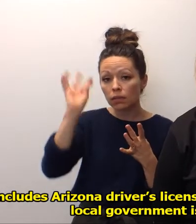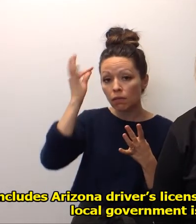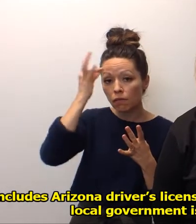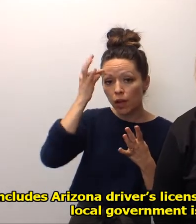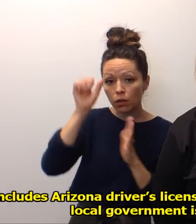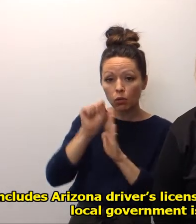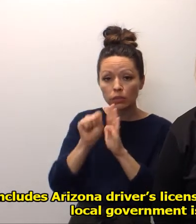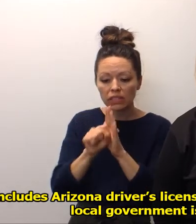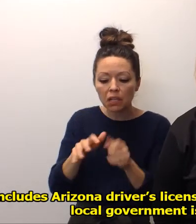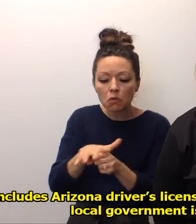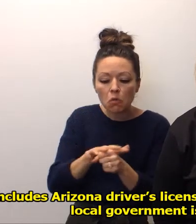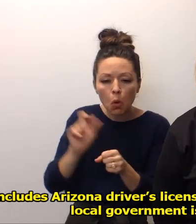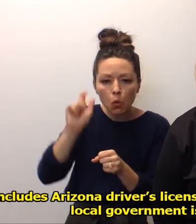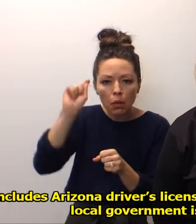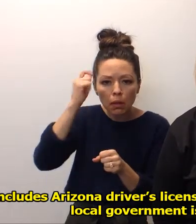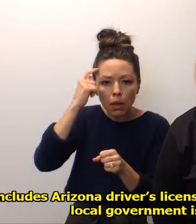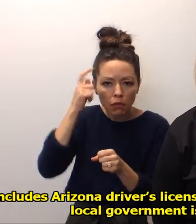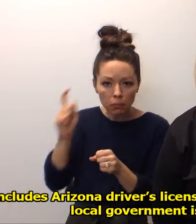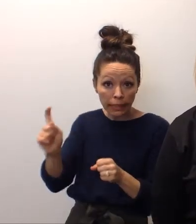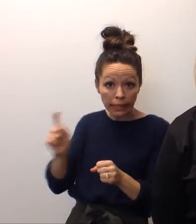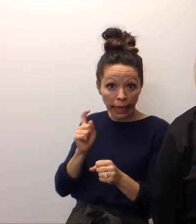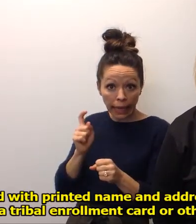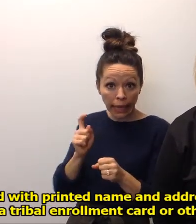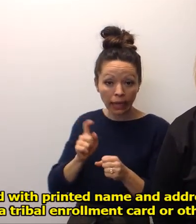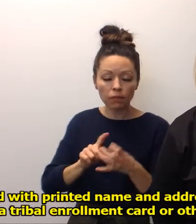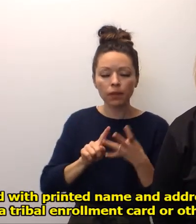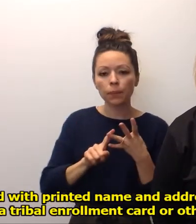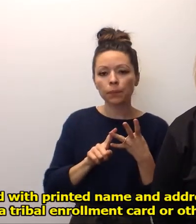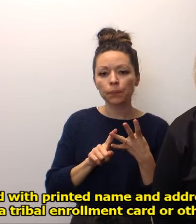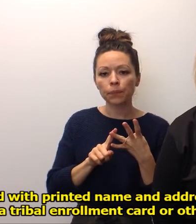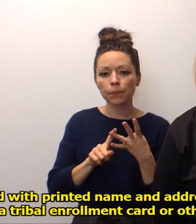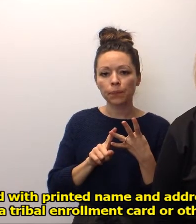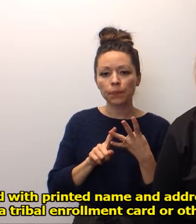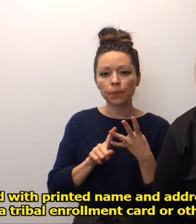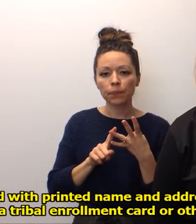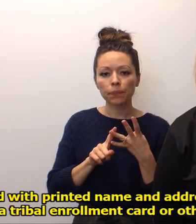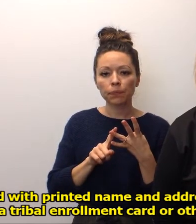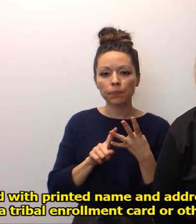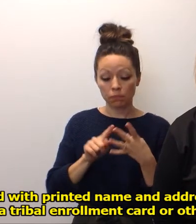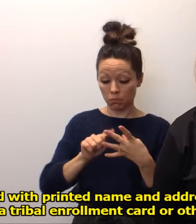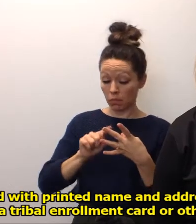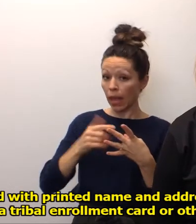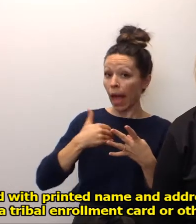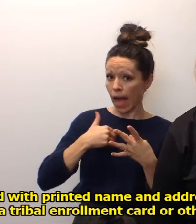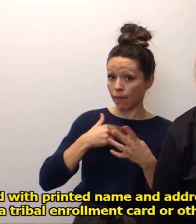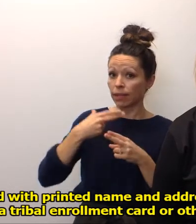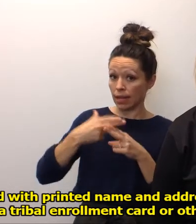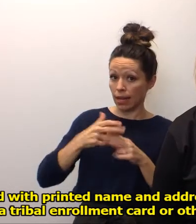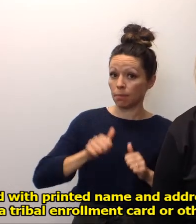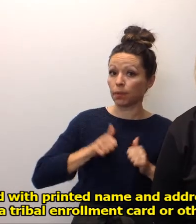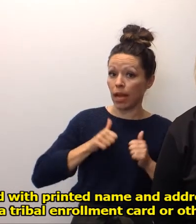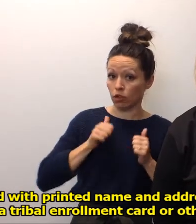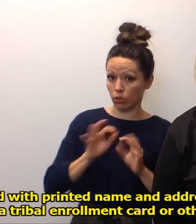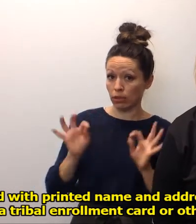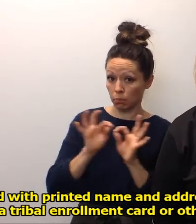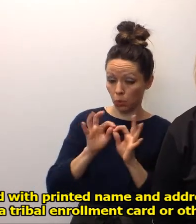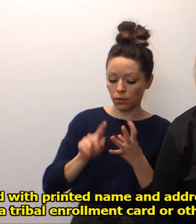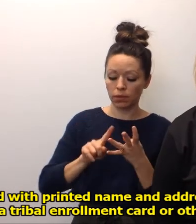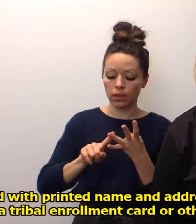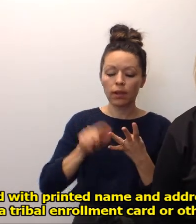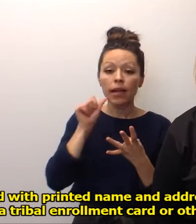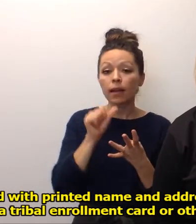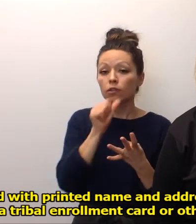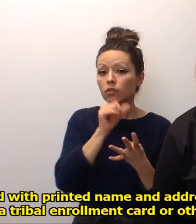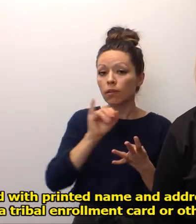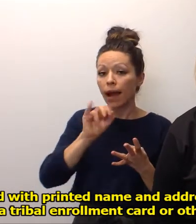or local government issued ID, issued with printed name and address, an Arizona